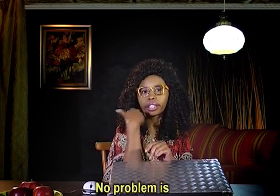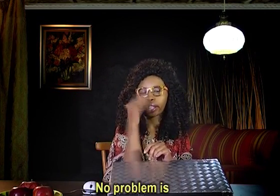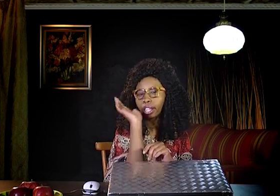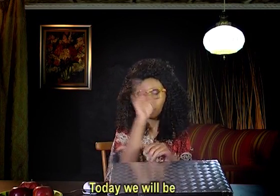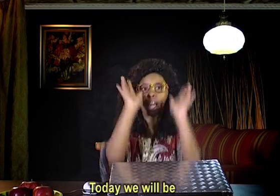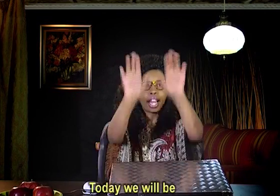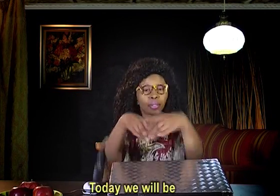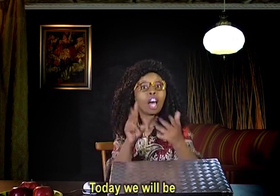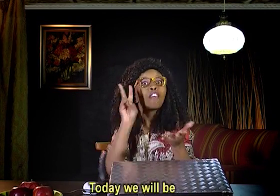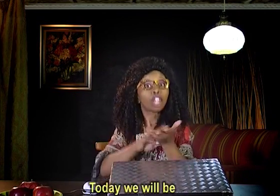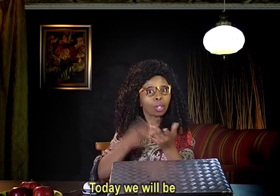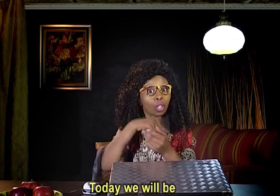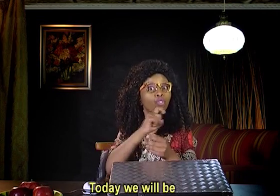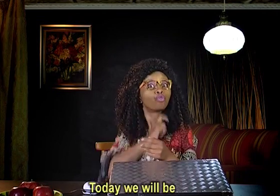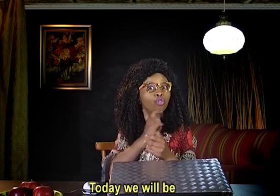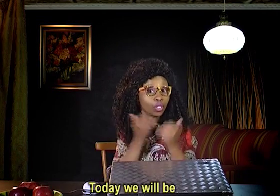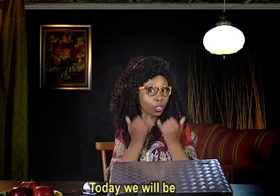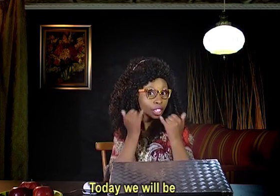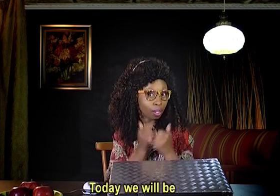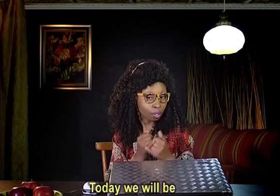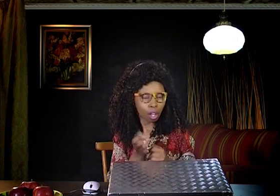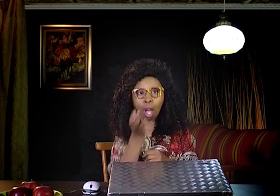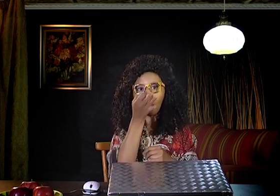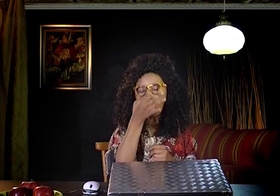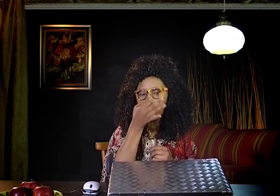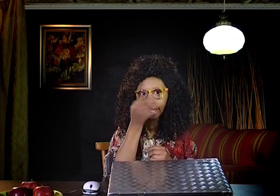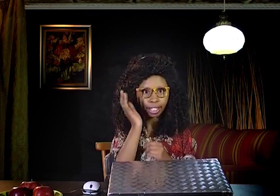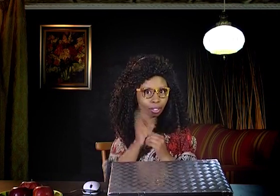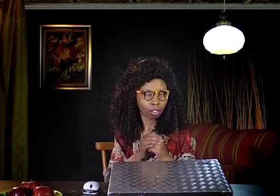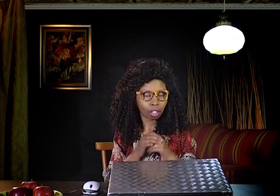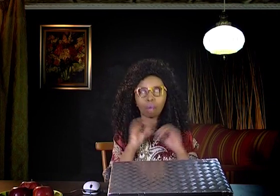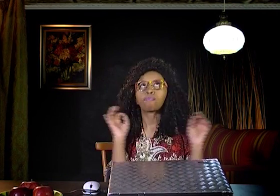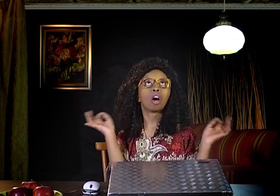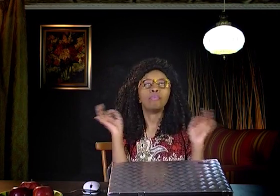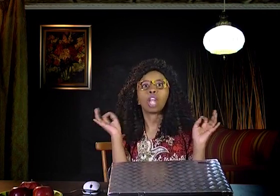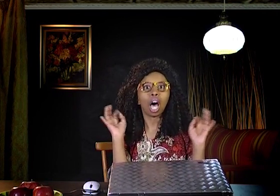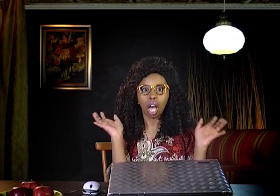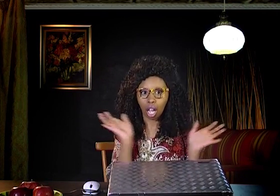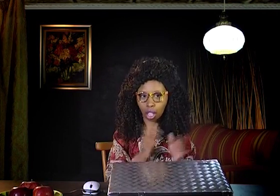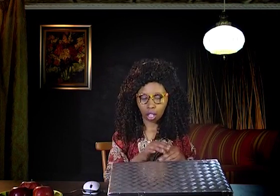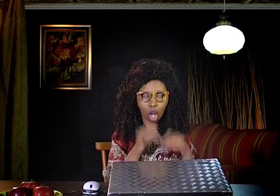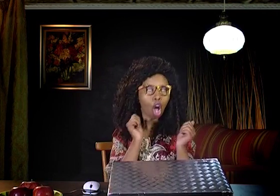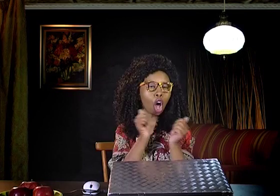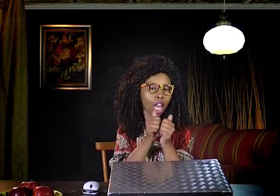Today we'll be using the following vocabulary. Bullying. Popular. Colleagues.